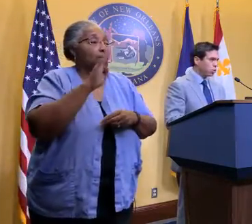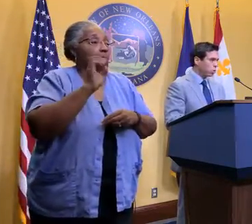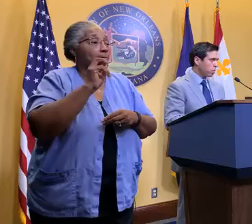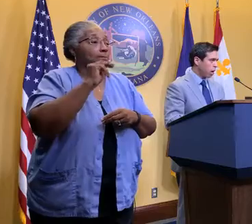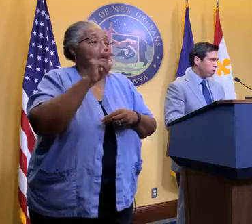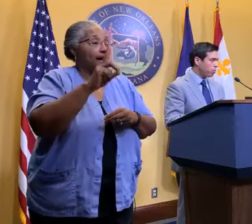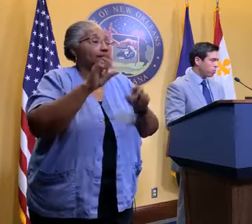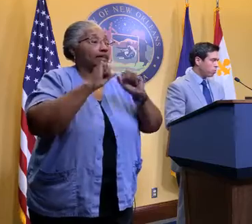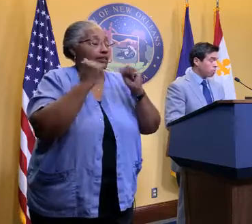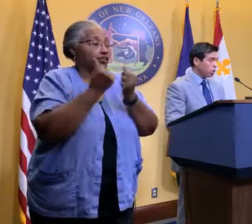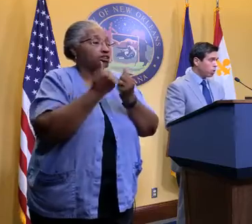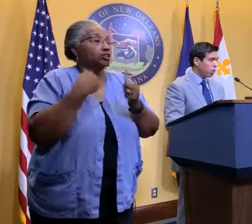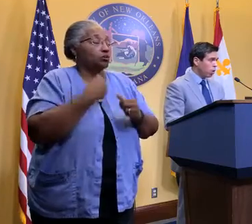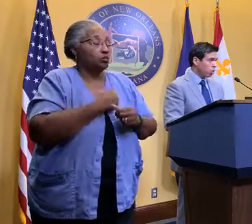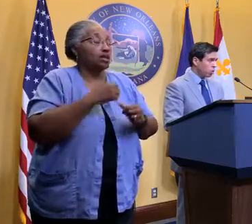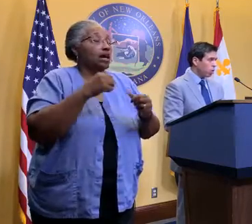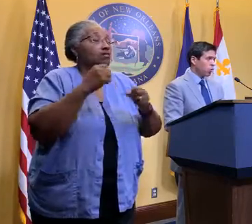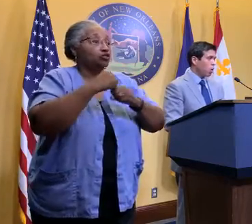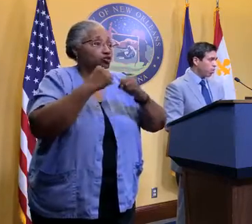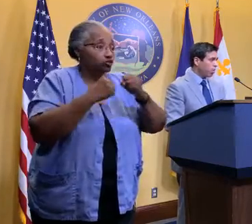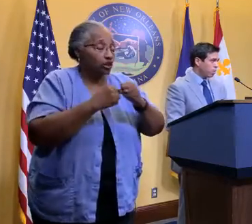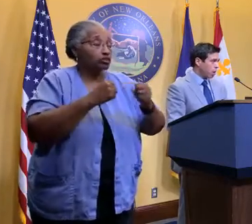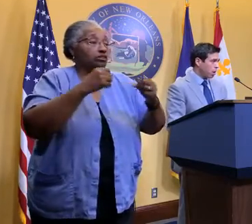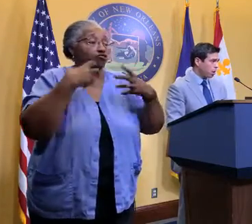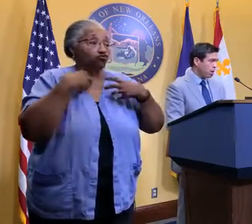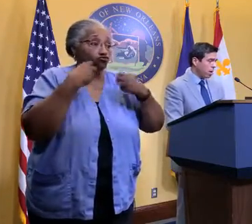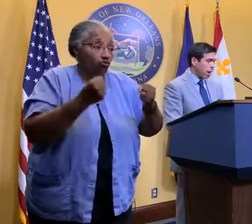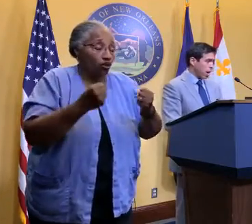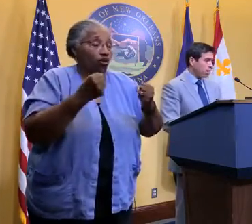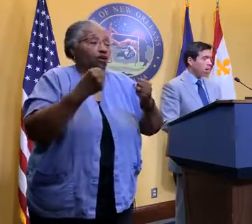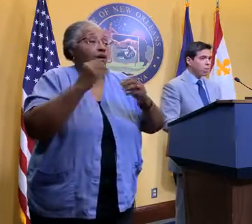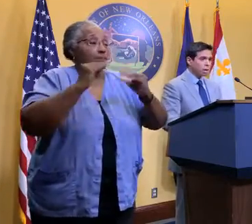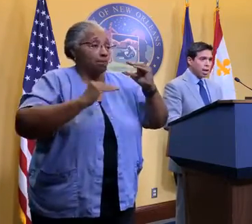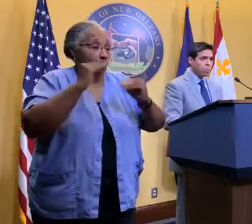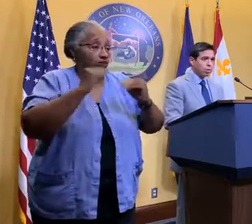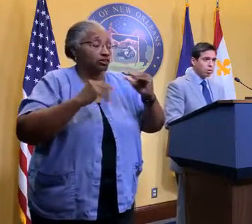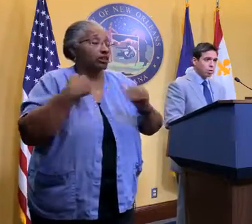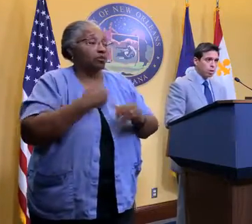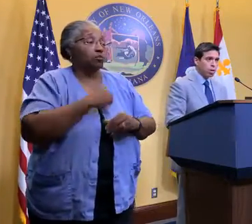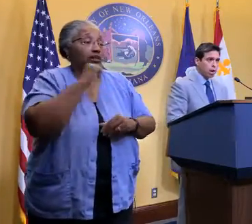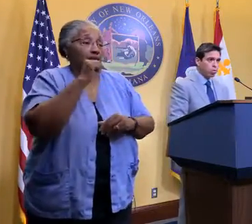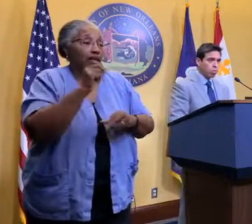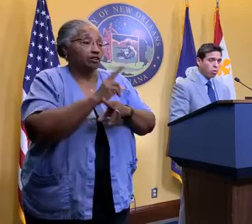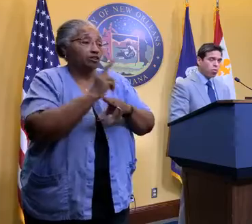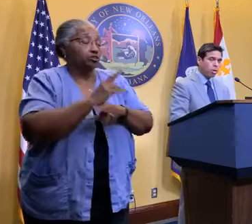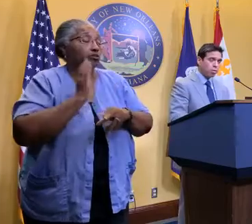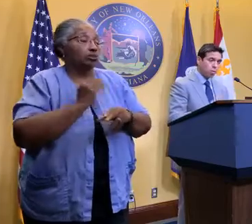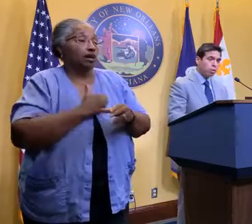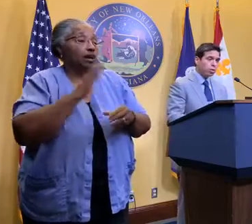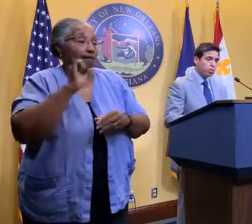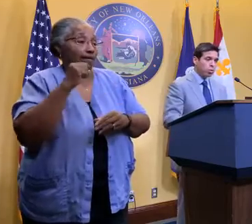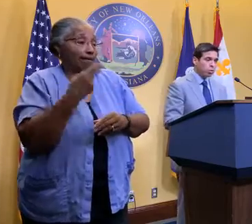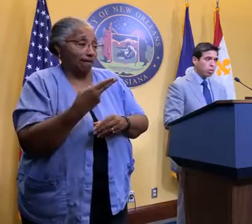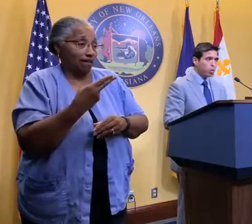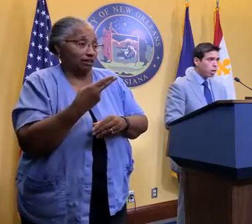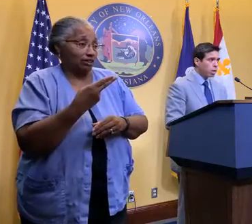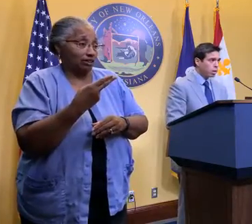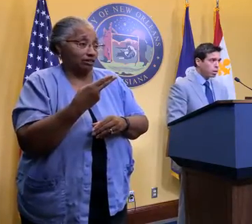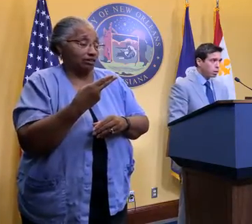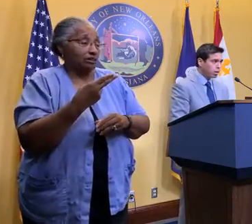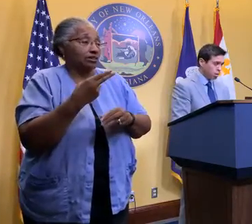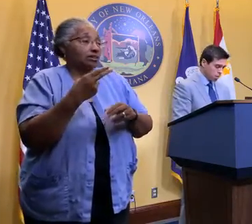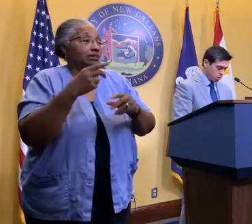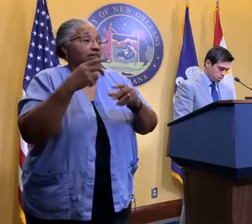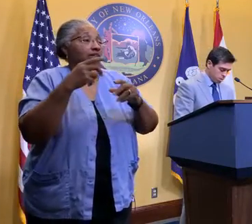sound, structurally balanced budget with a strong fund balance, and we have not tapped into our cash reserves as relative to our